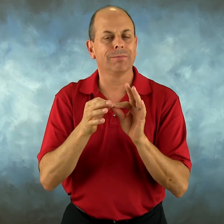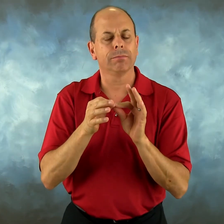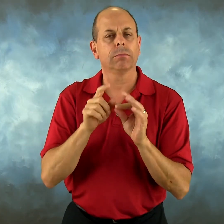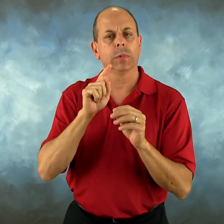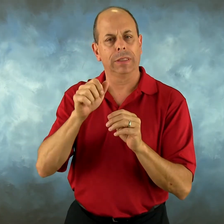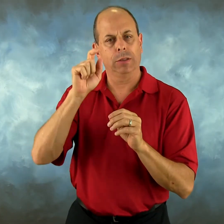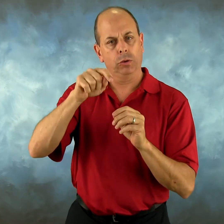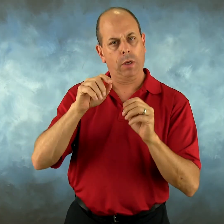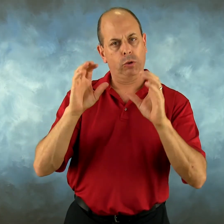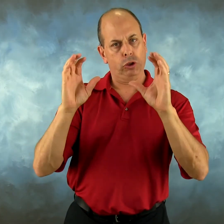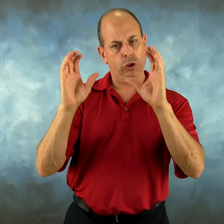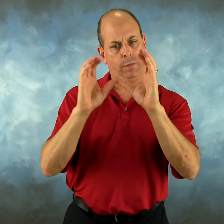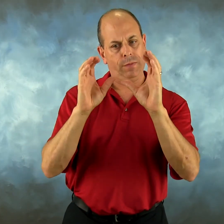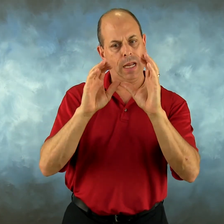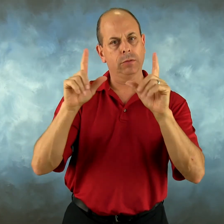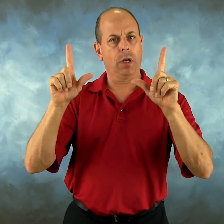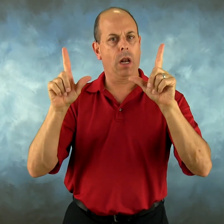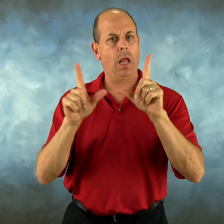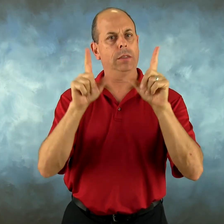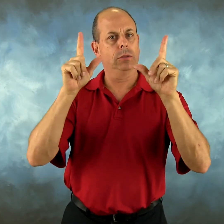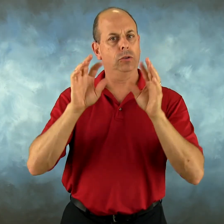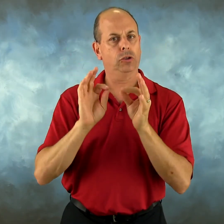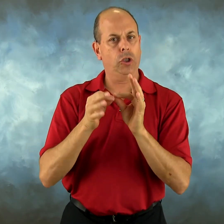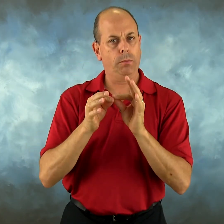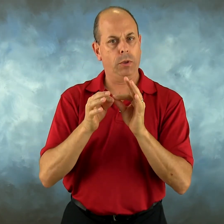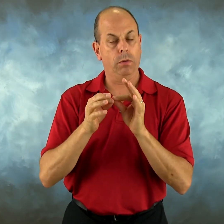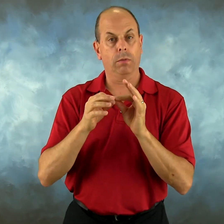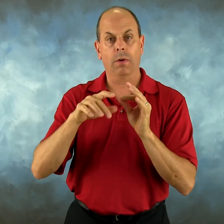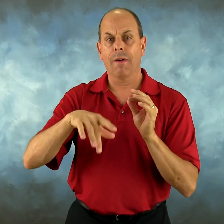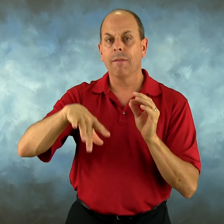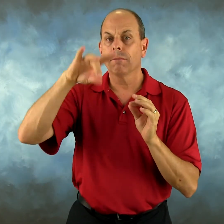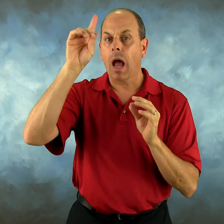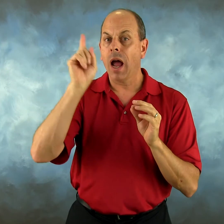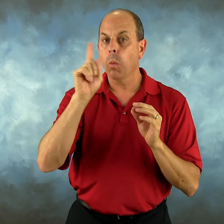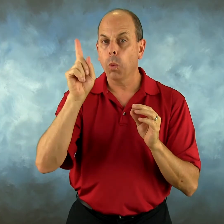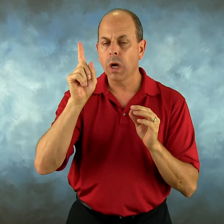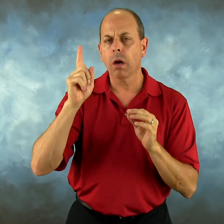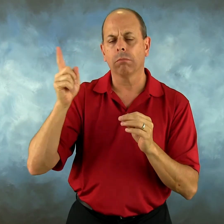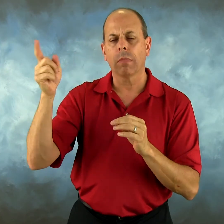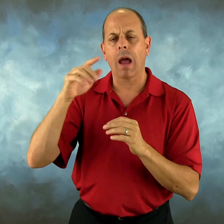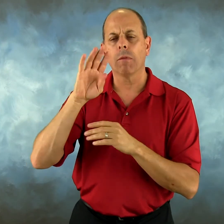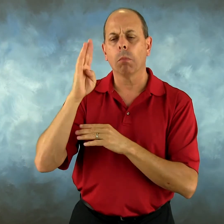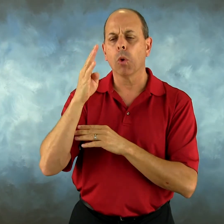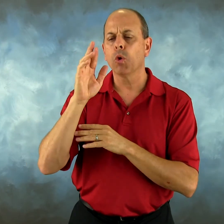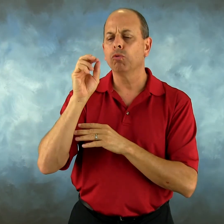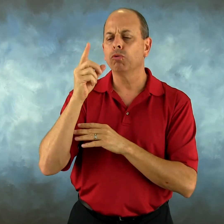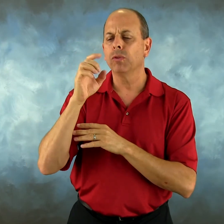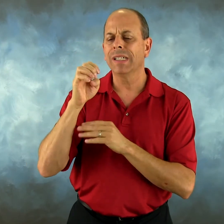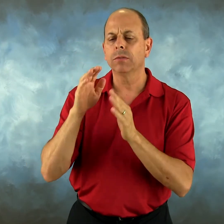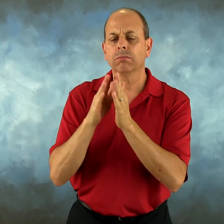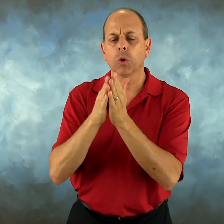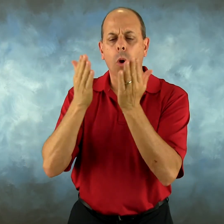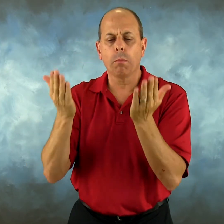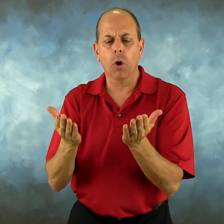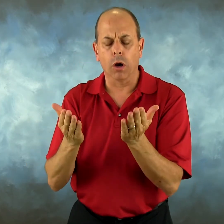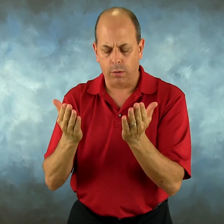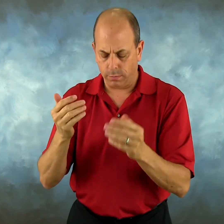children or family members to interpret. Caregivers can find this list of interpreters on the